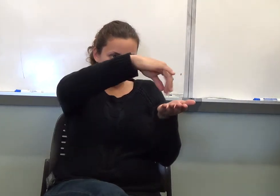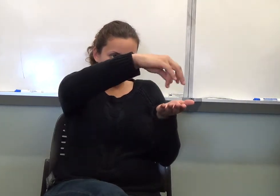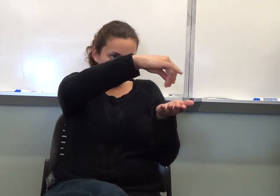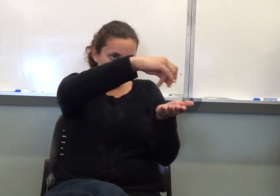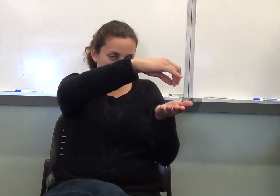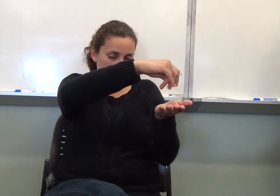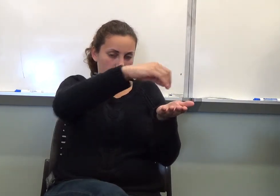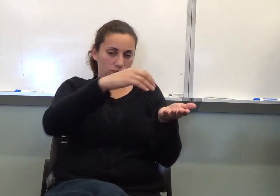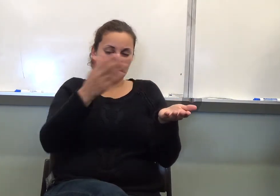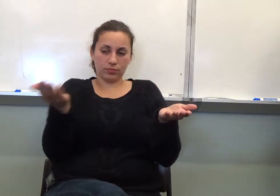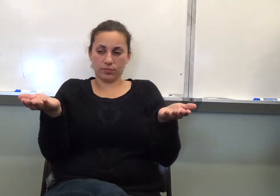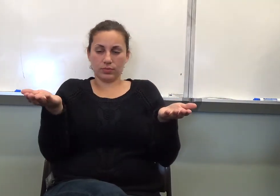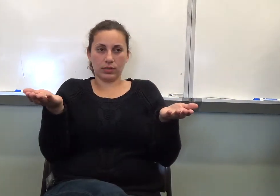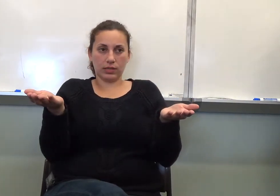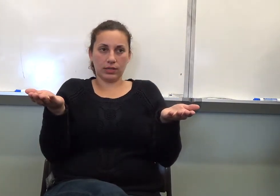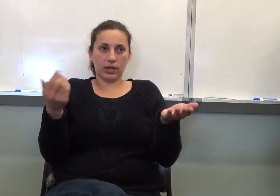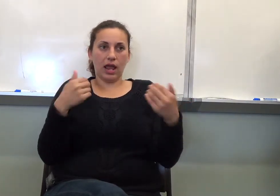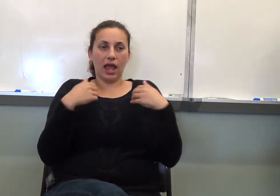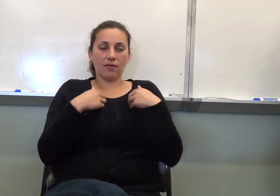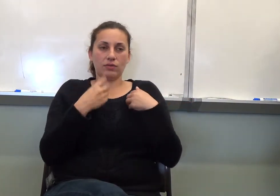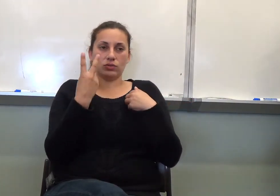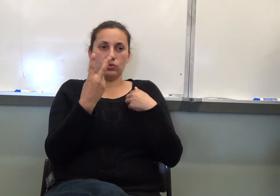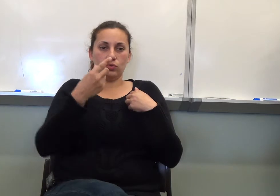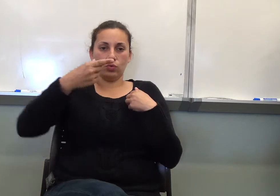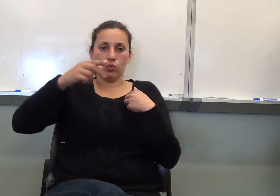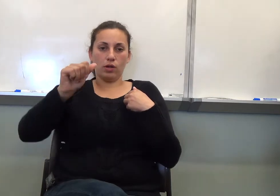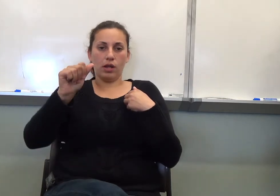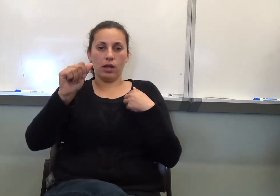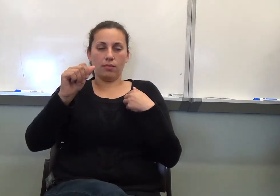And I take a 2-gram weight and I put it over here.